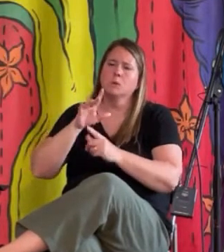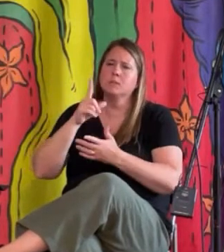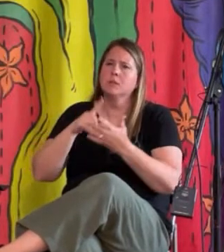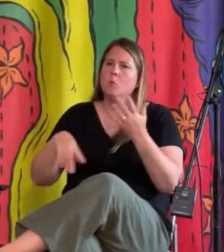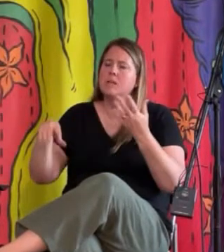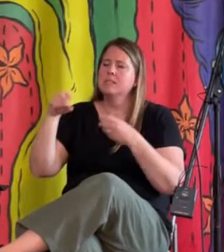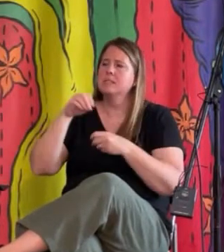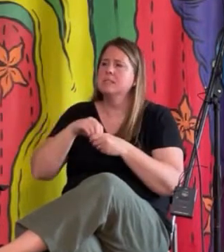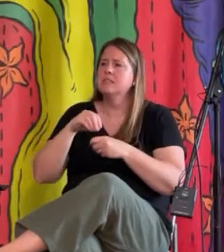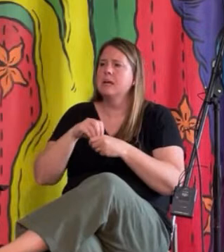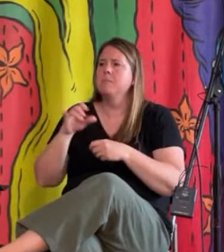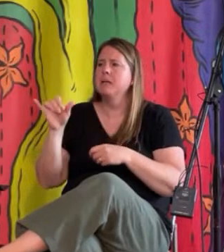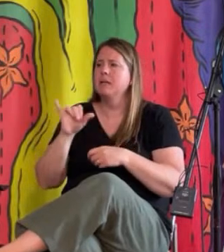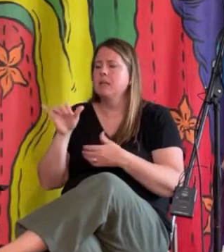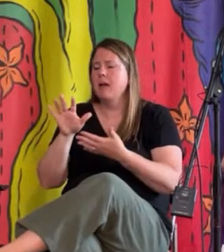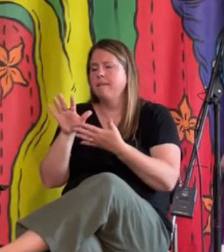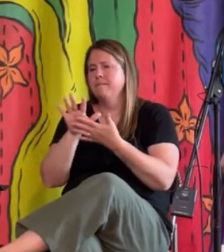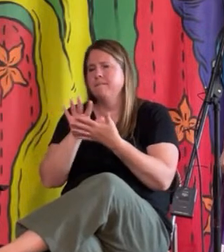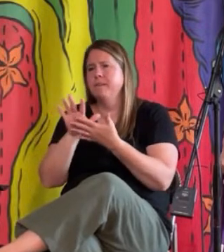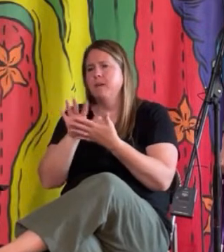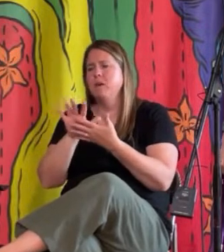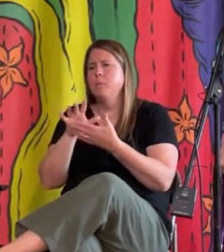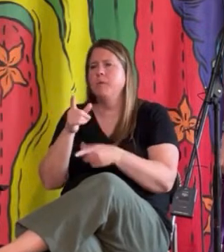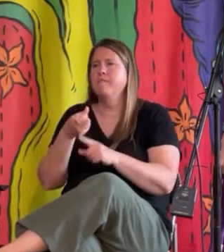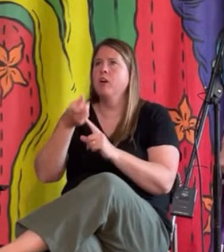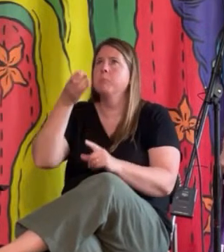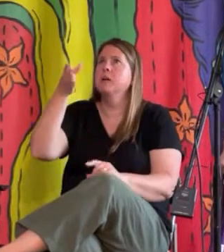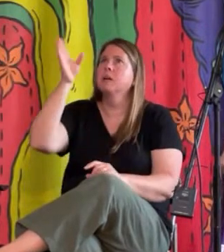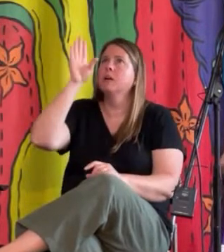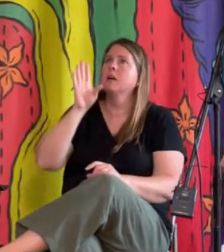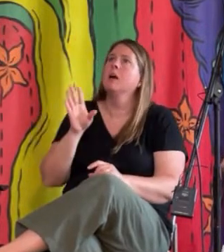me like film a god takes.